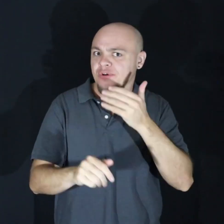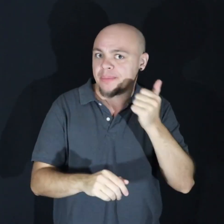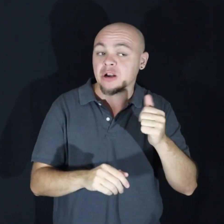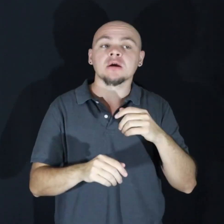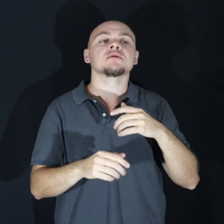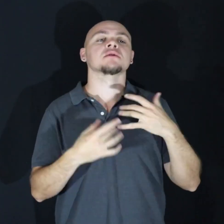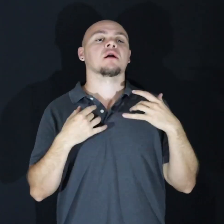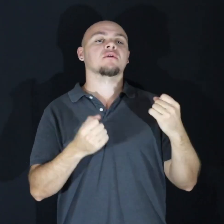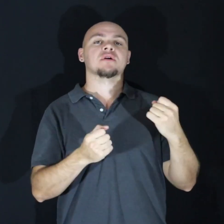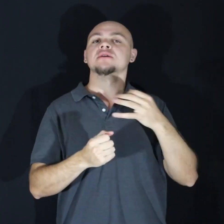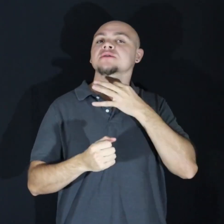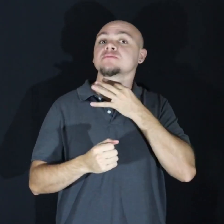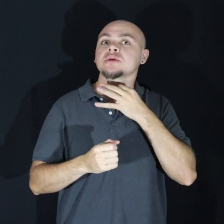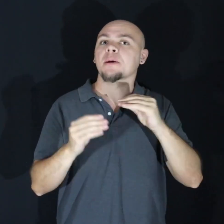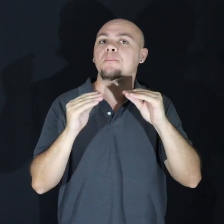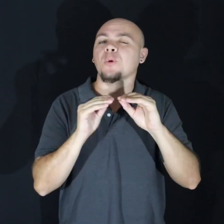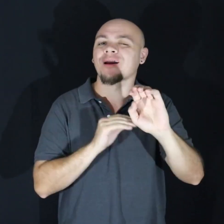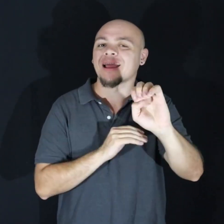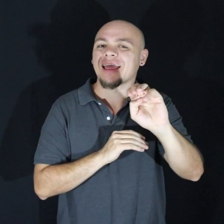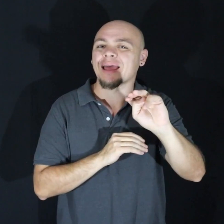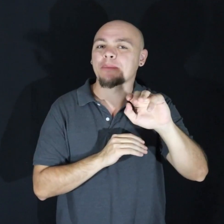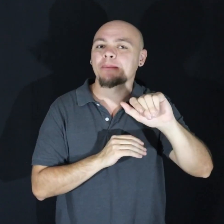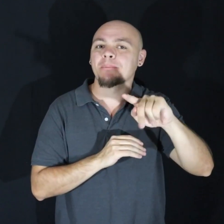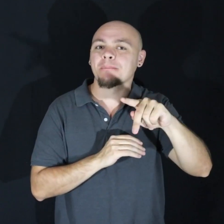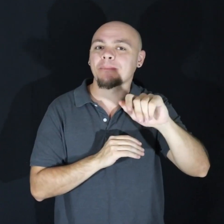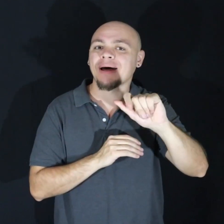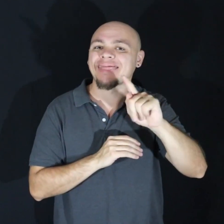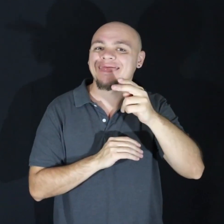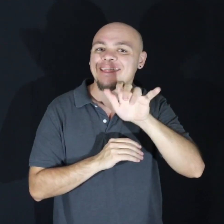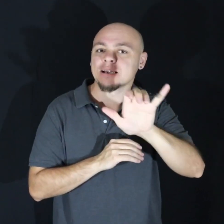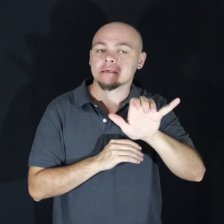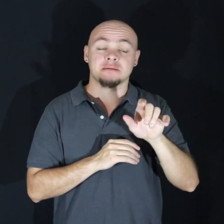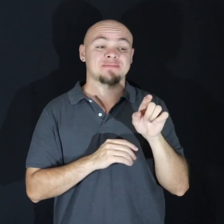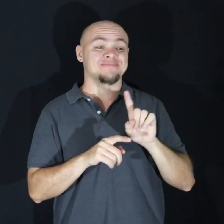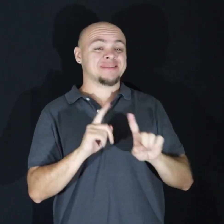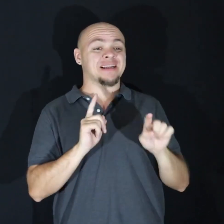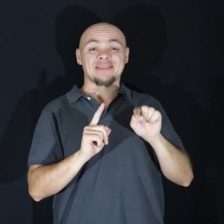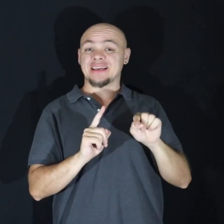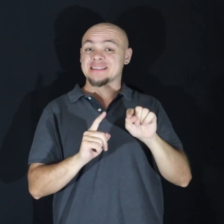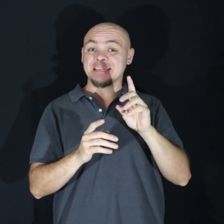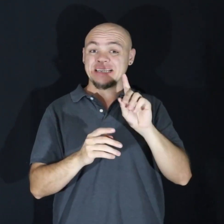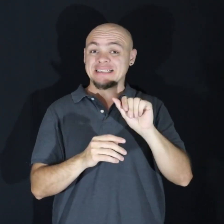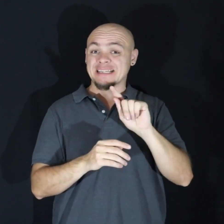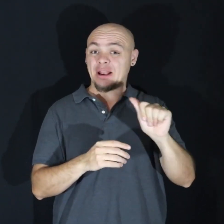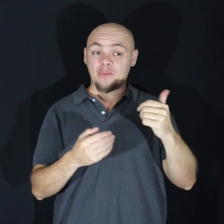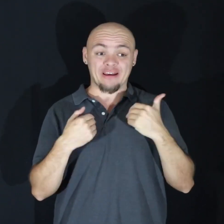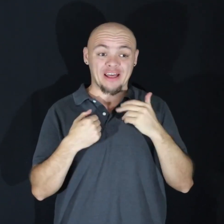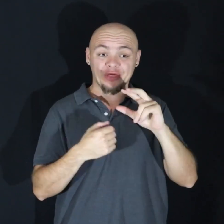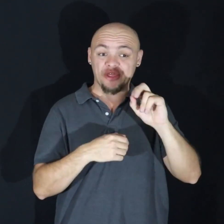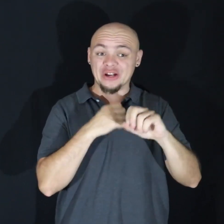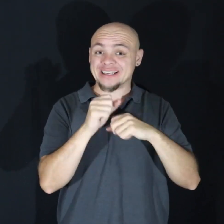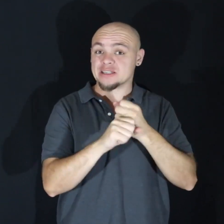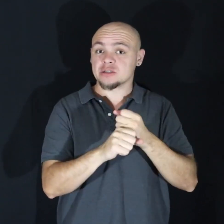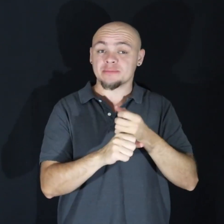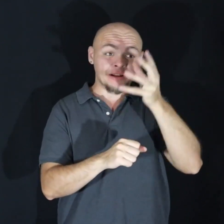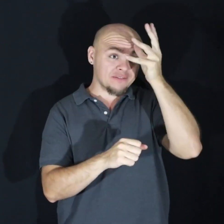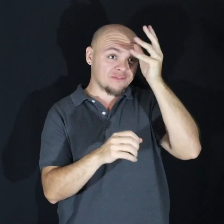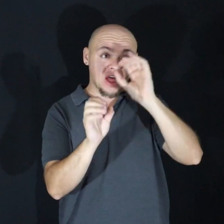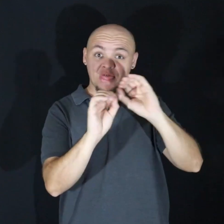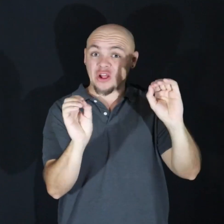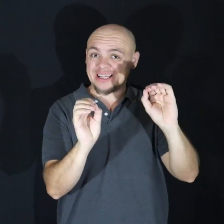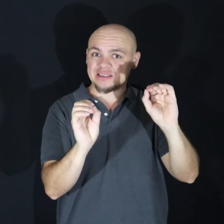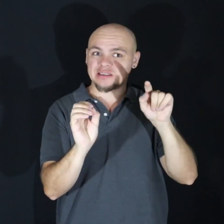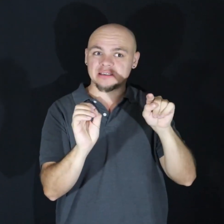curious, and empathetic. Sadly, we've had this data for 30 years, and fatherlessness has